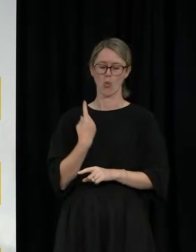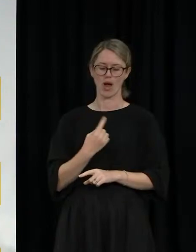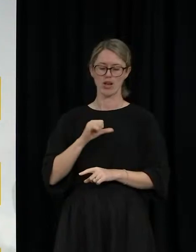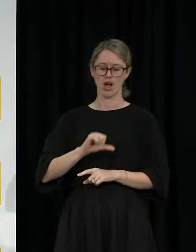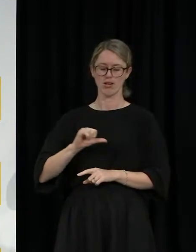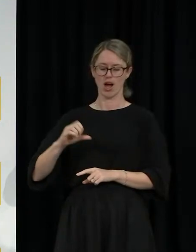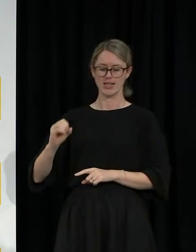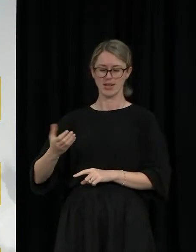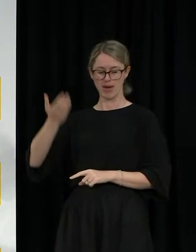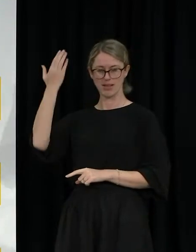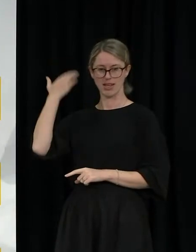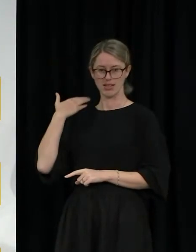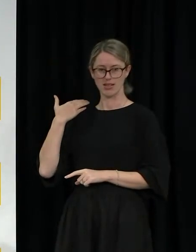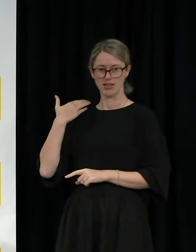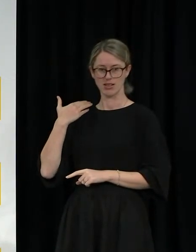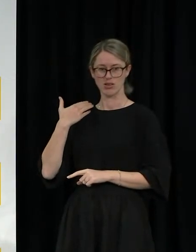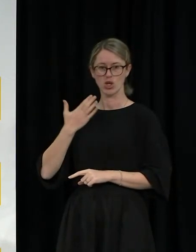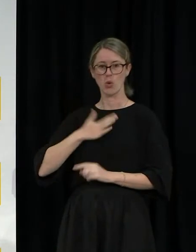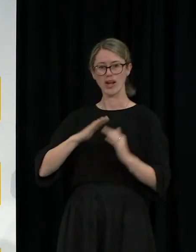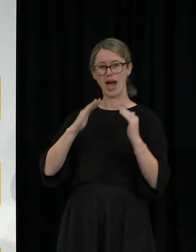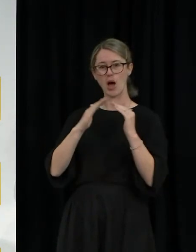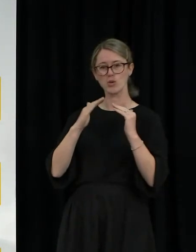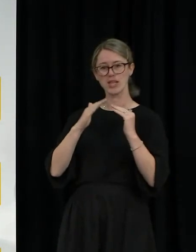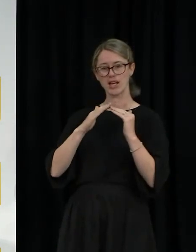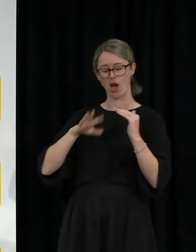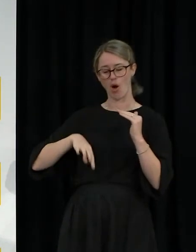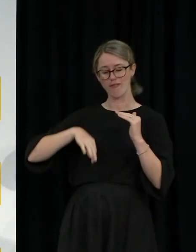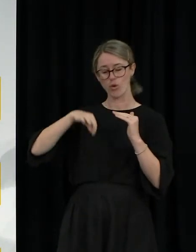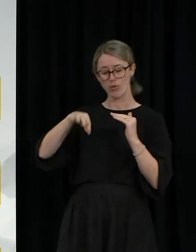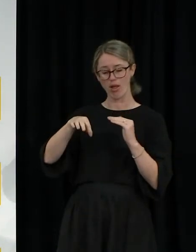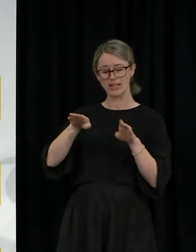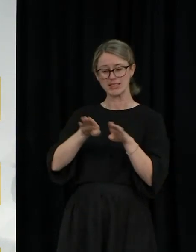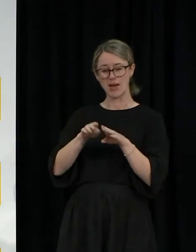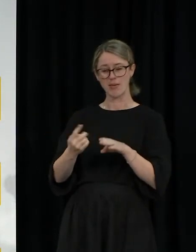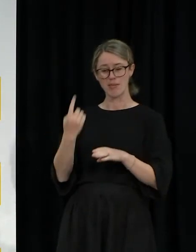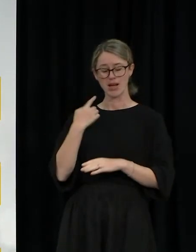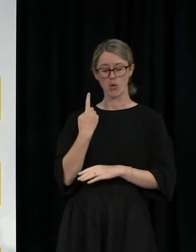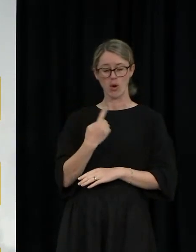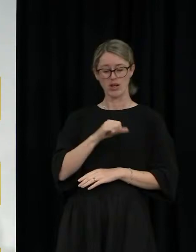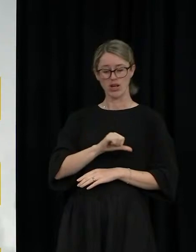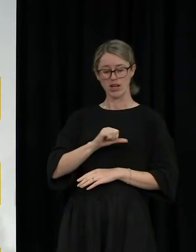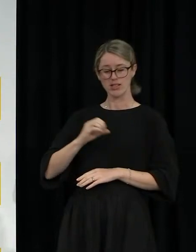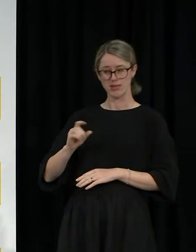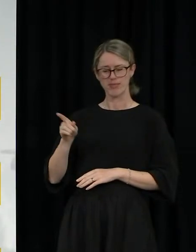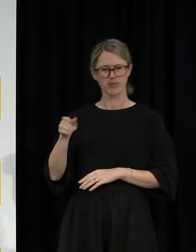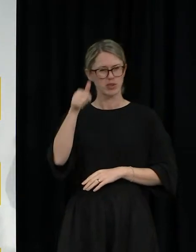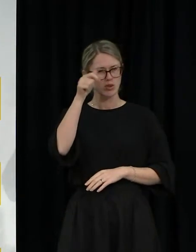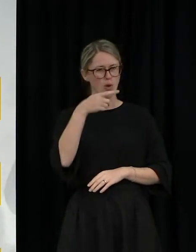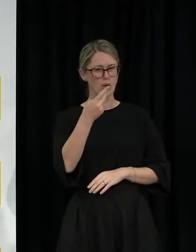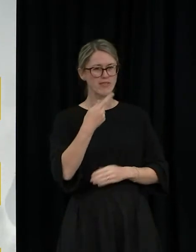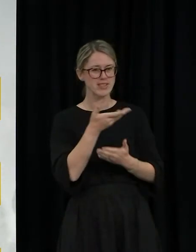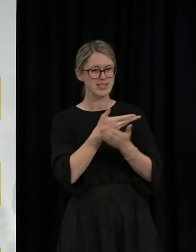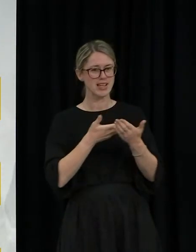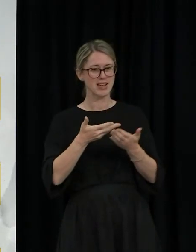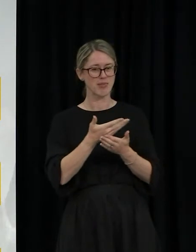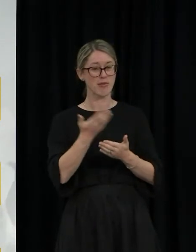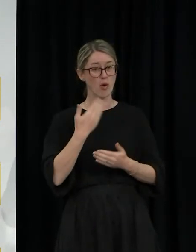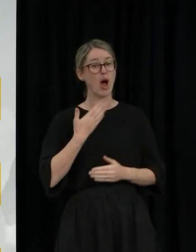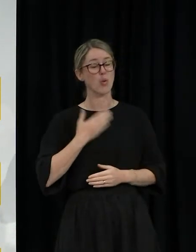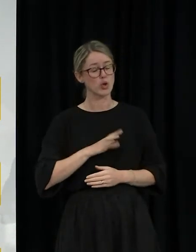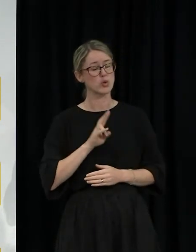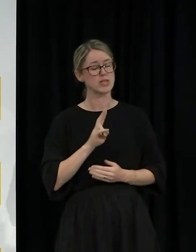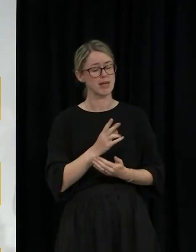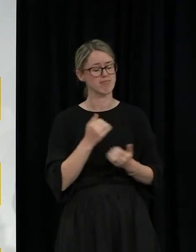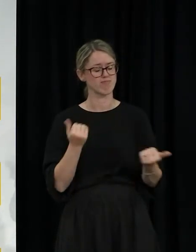and housing affordability rates at that rate as well? I, as you know, Gina, because we've discussed it many times before, want to see